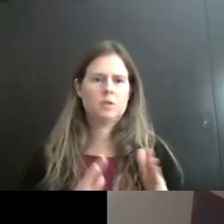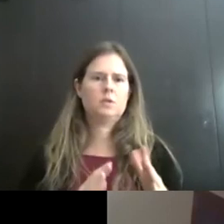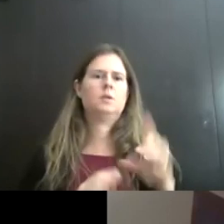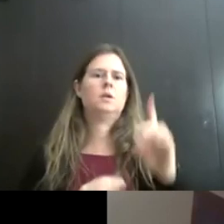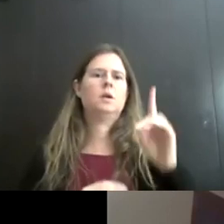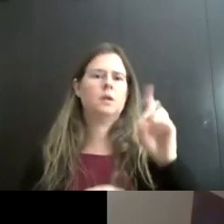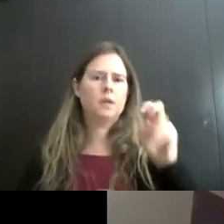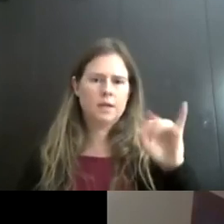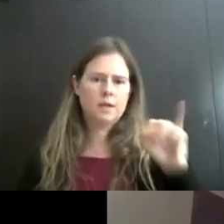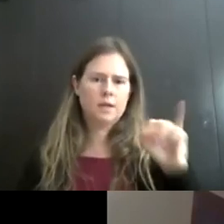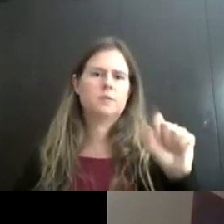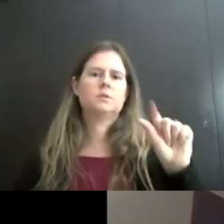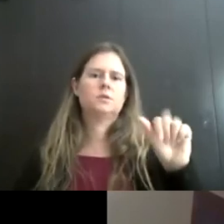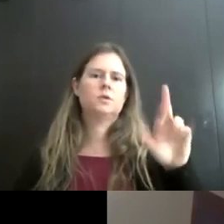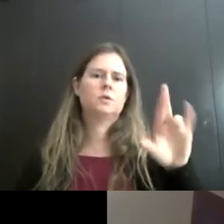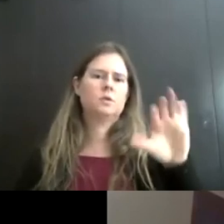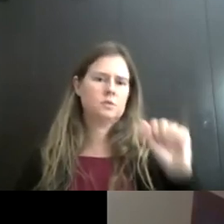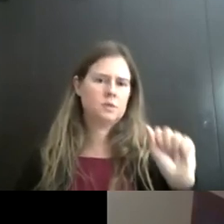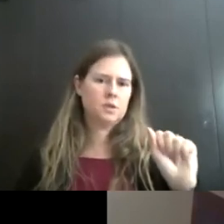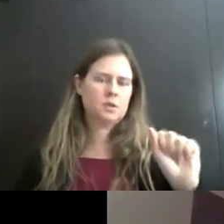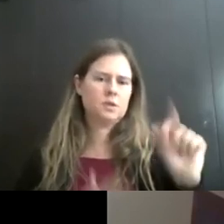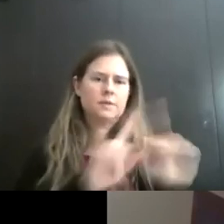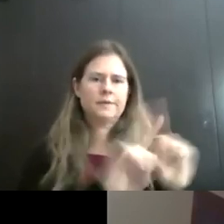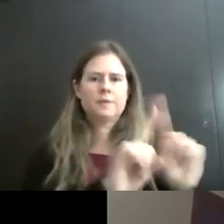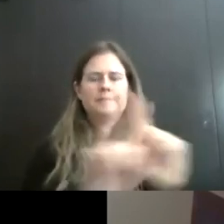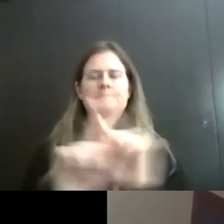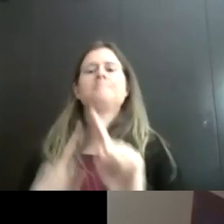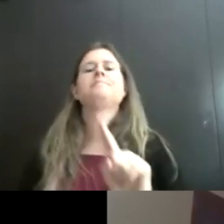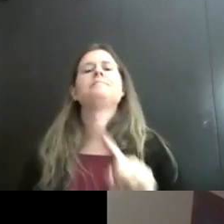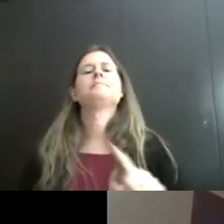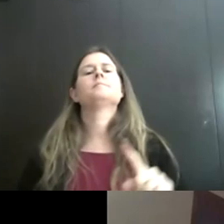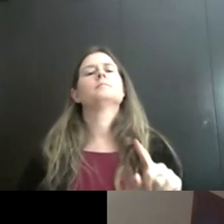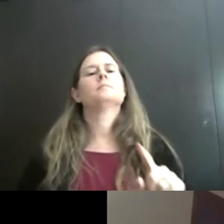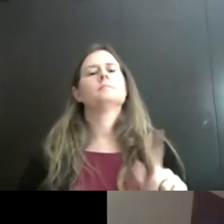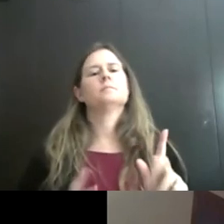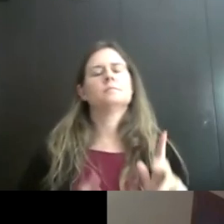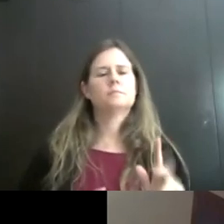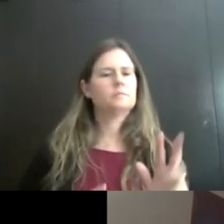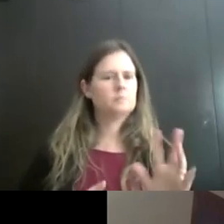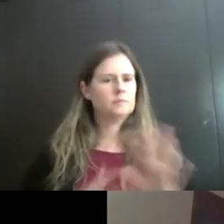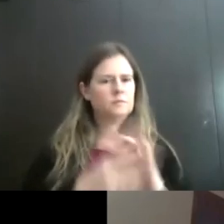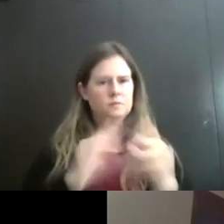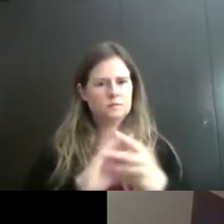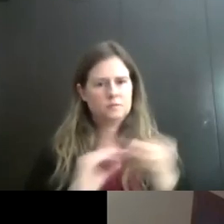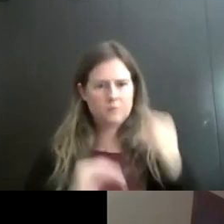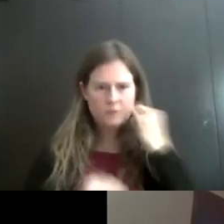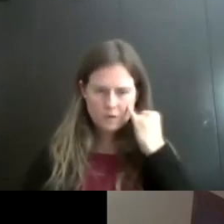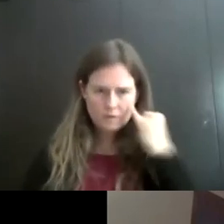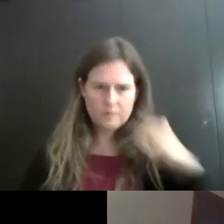Alvitri. There are more and more stories out there. And if there's any young people